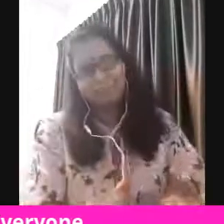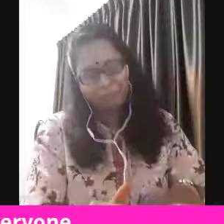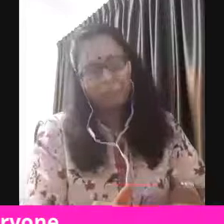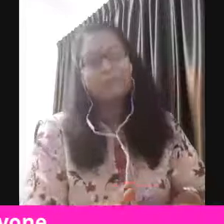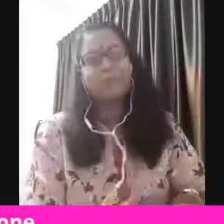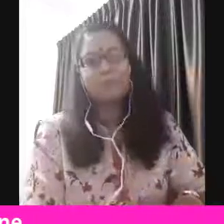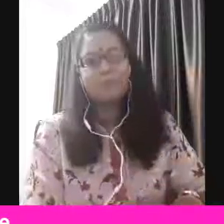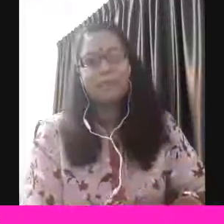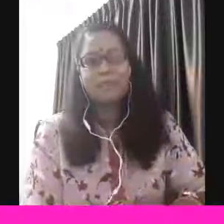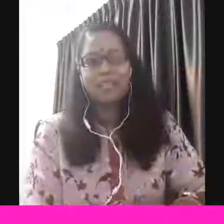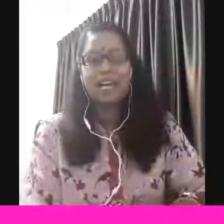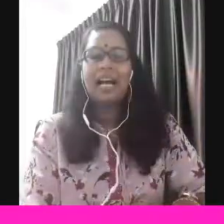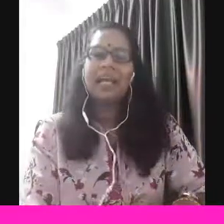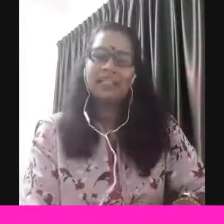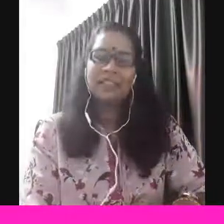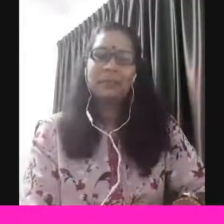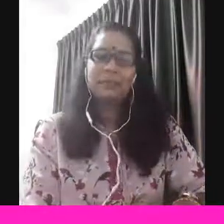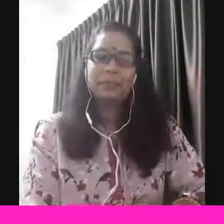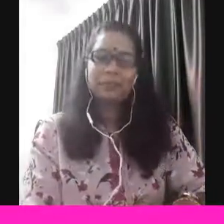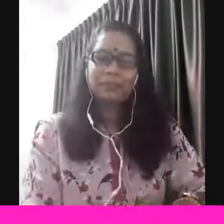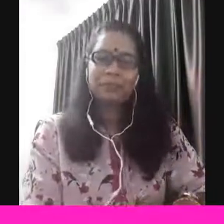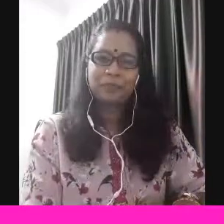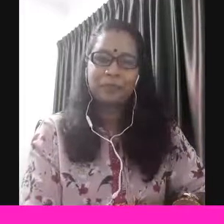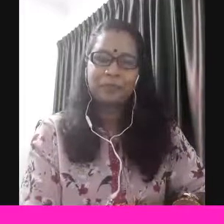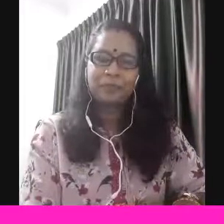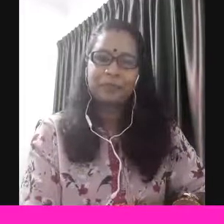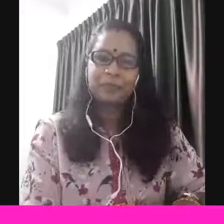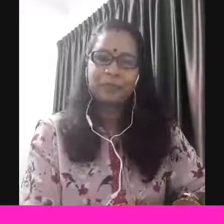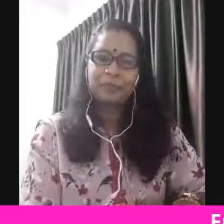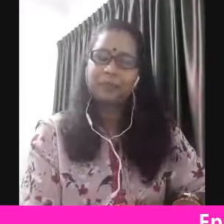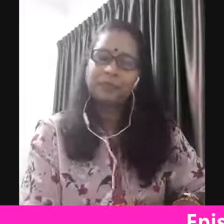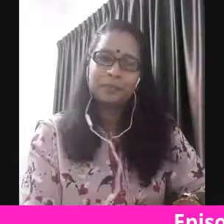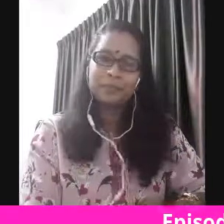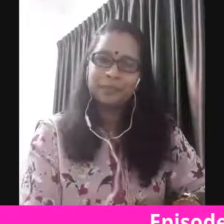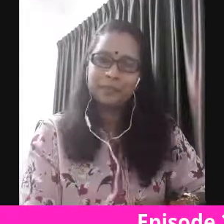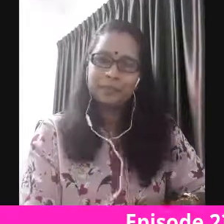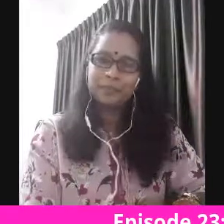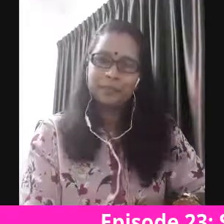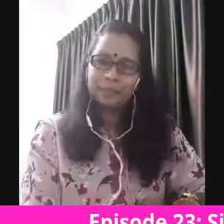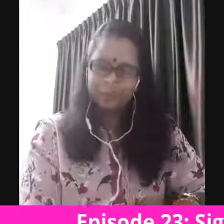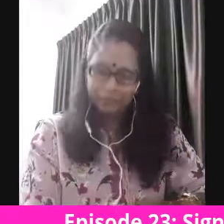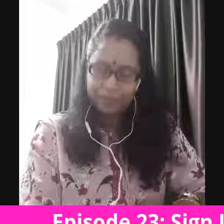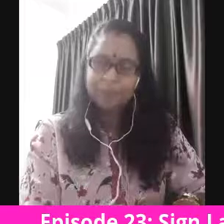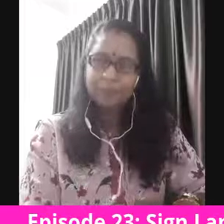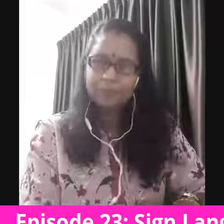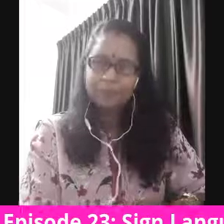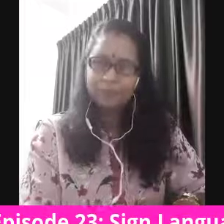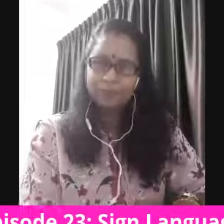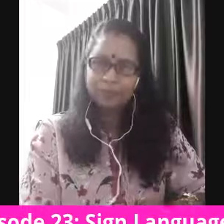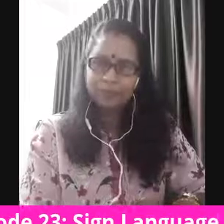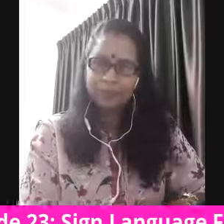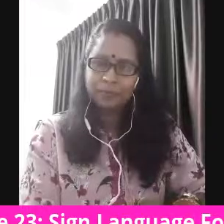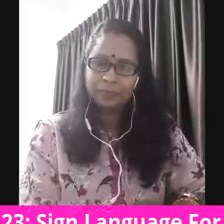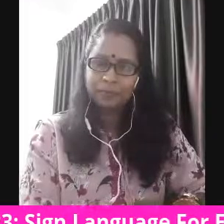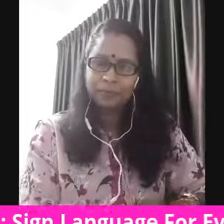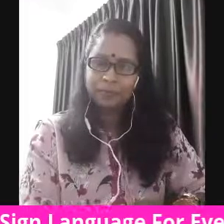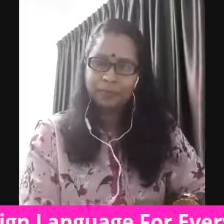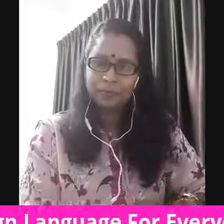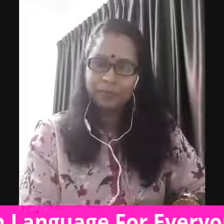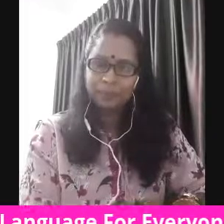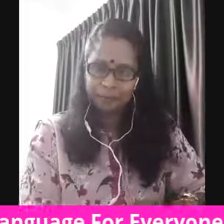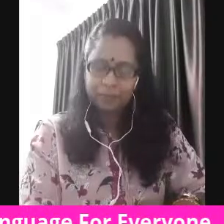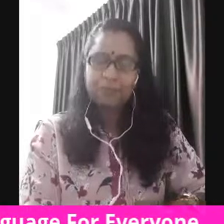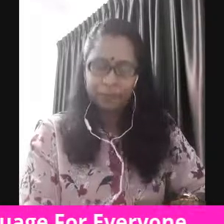country. Country. Okay, Mhm. Mhm. but say in Malaysia, the sign language is a translation of